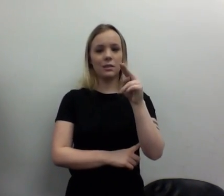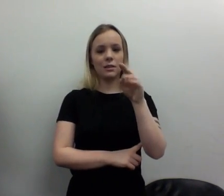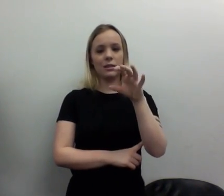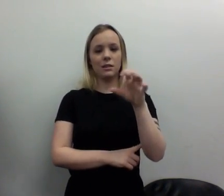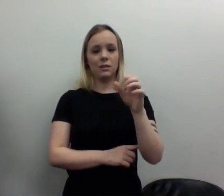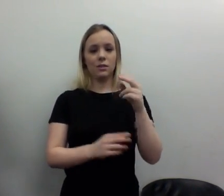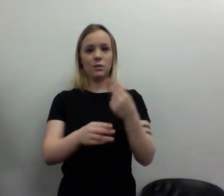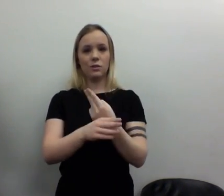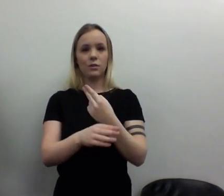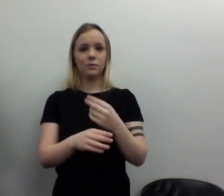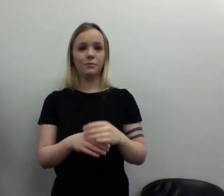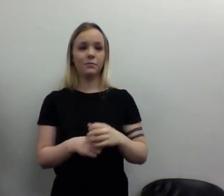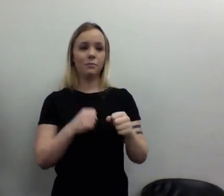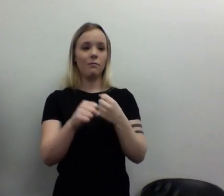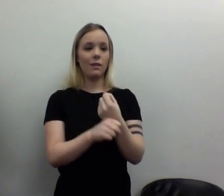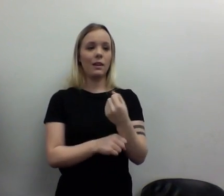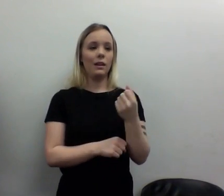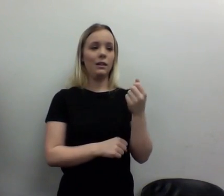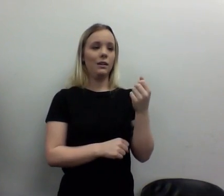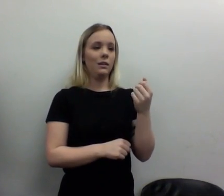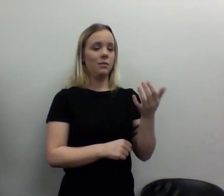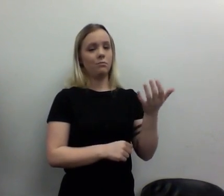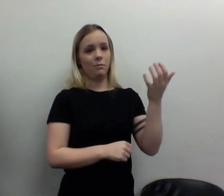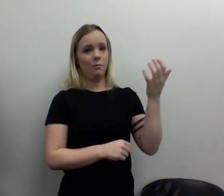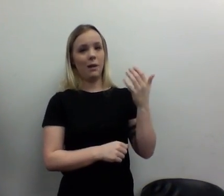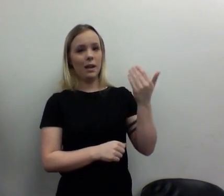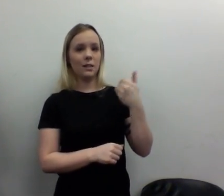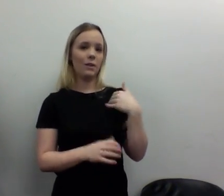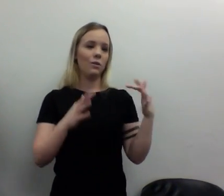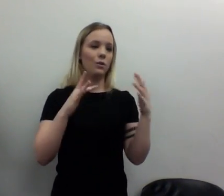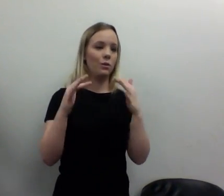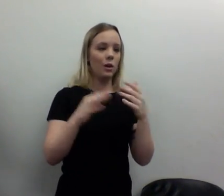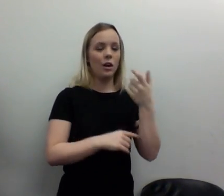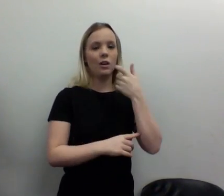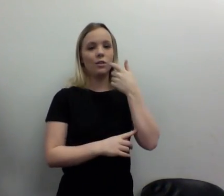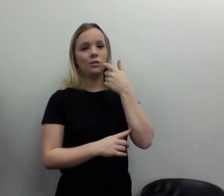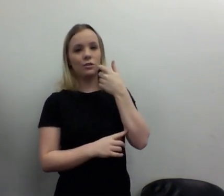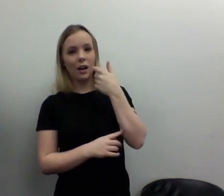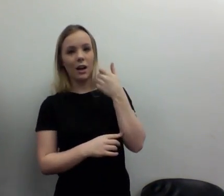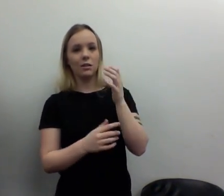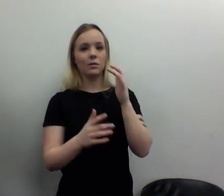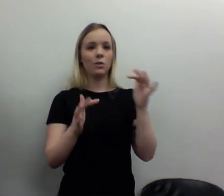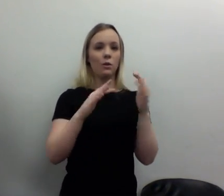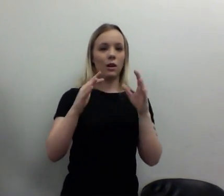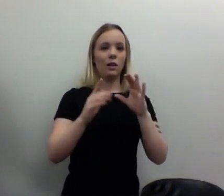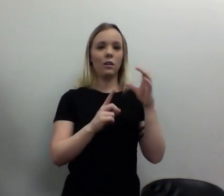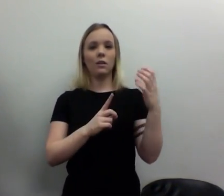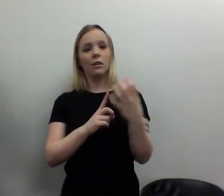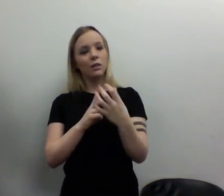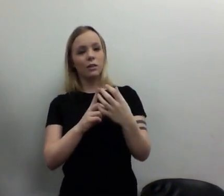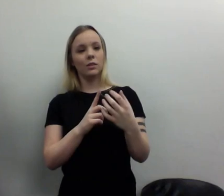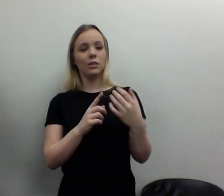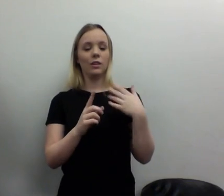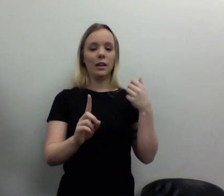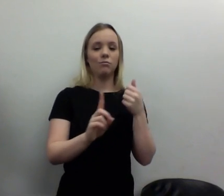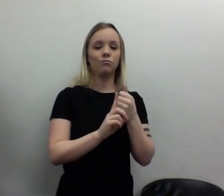and an end of censorship in 1965 that led to graphic and positive violence in the media. It is estimated